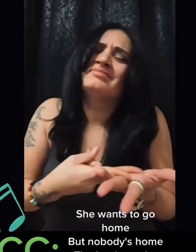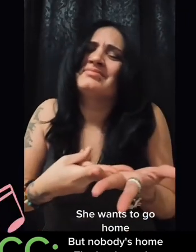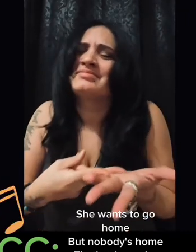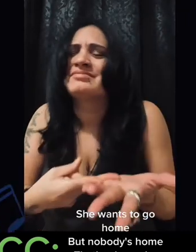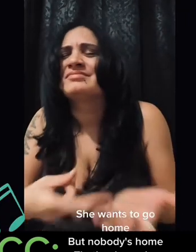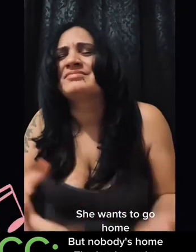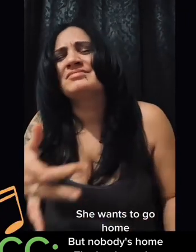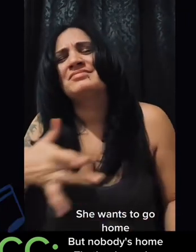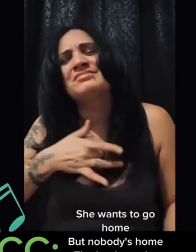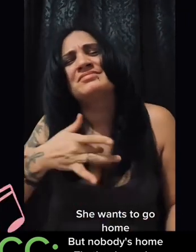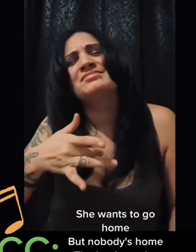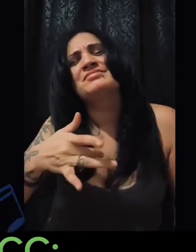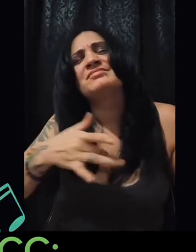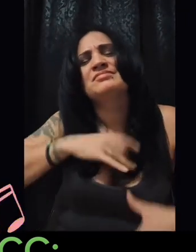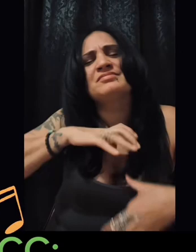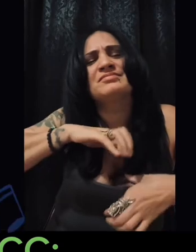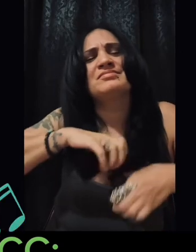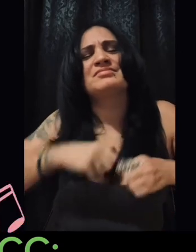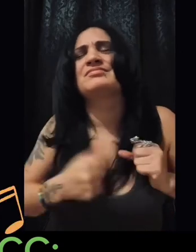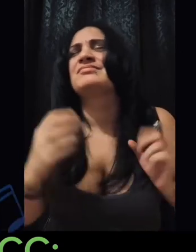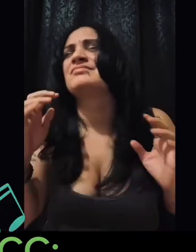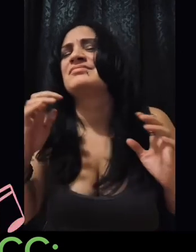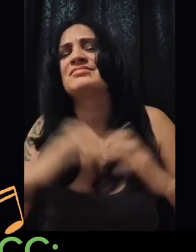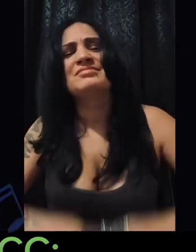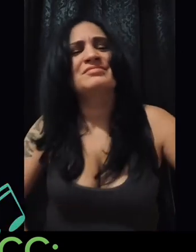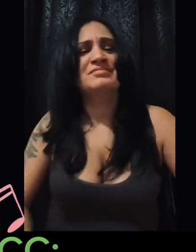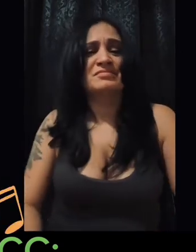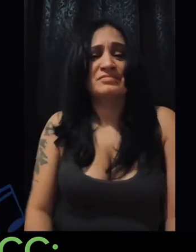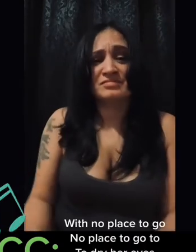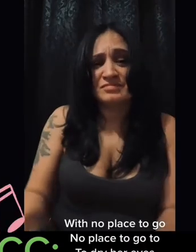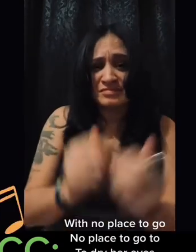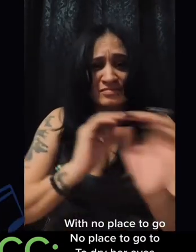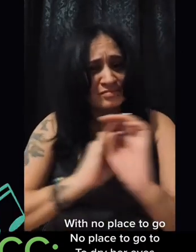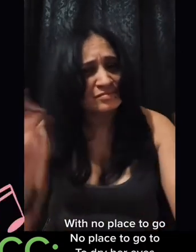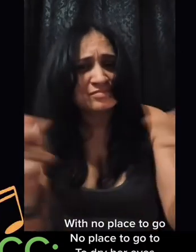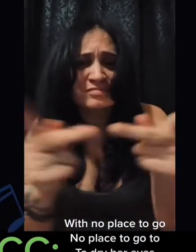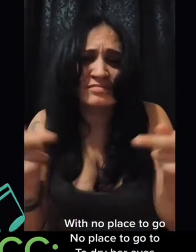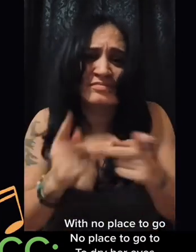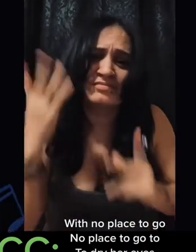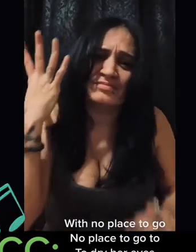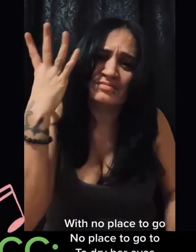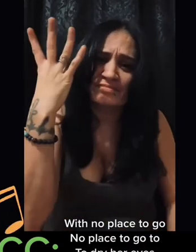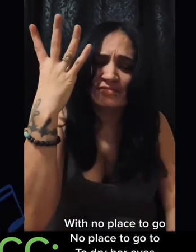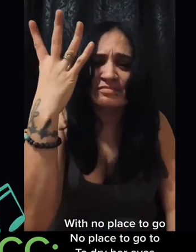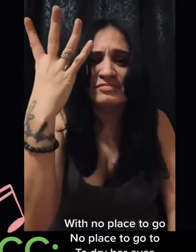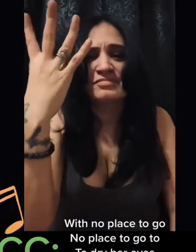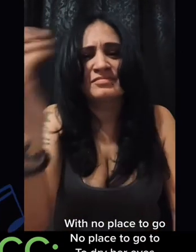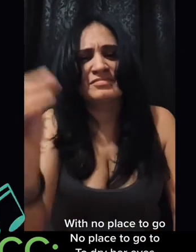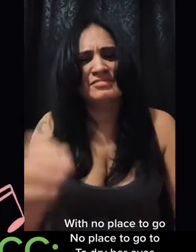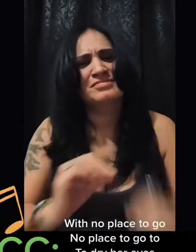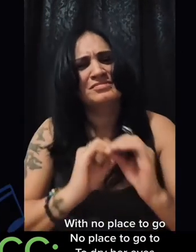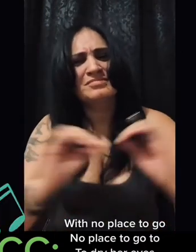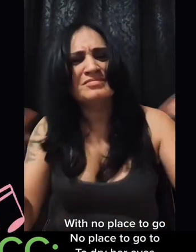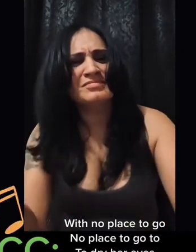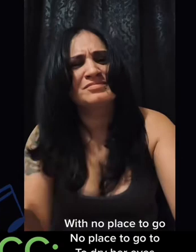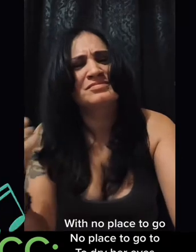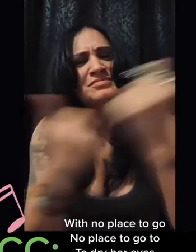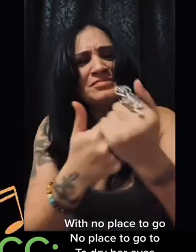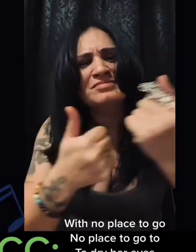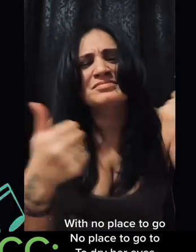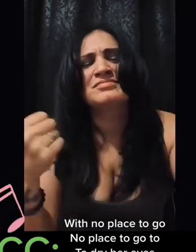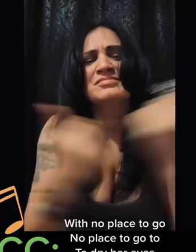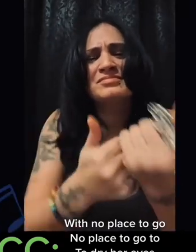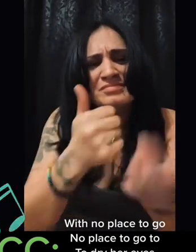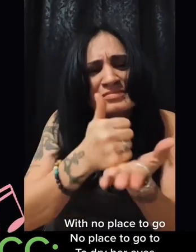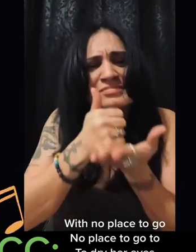lies Broken inside There's no place to go No place